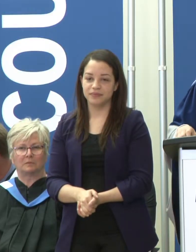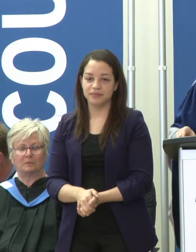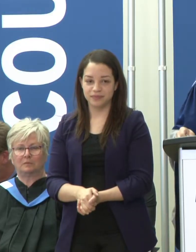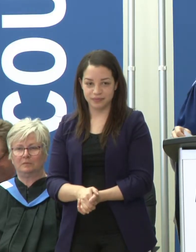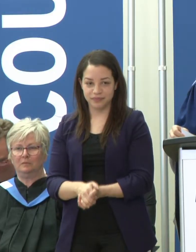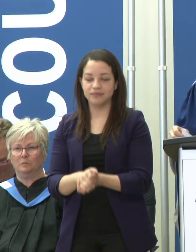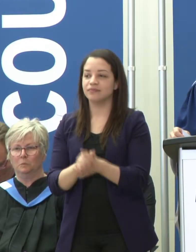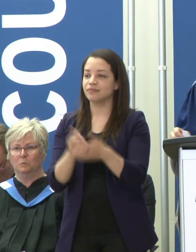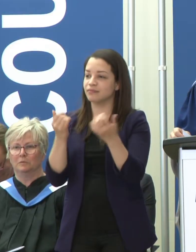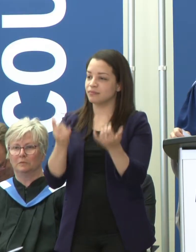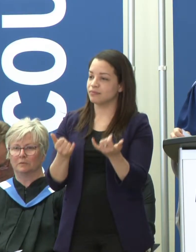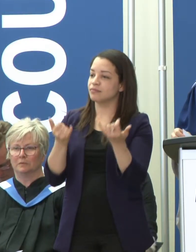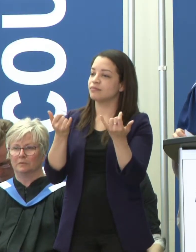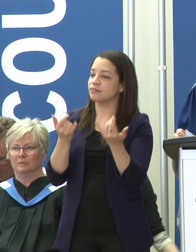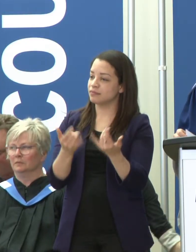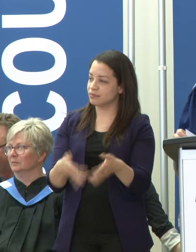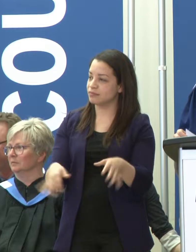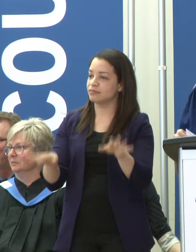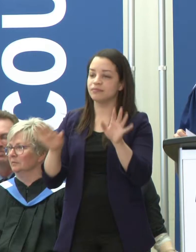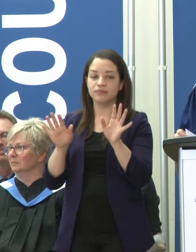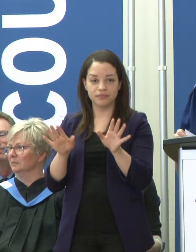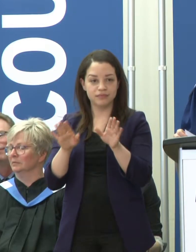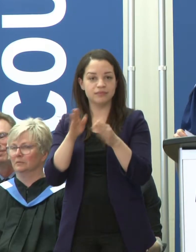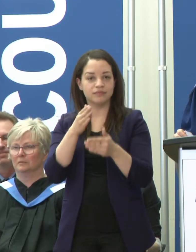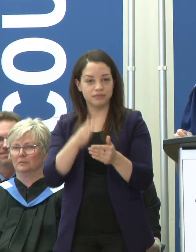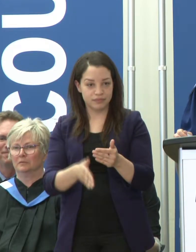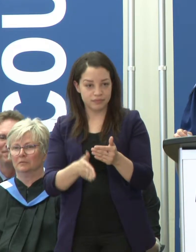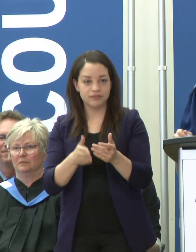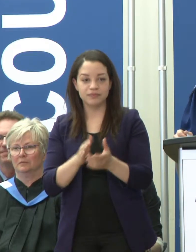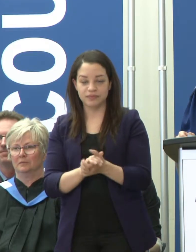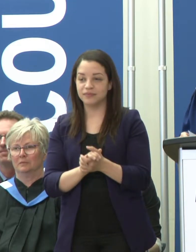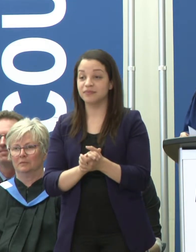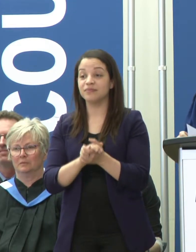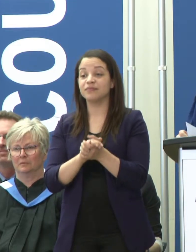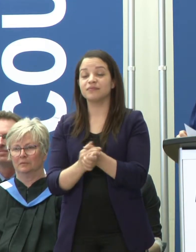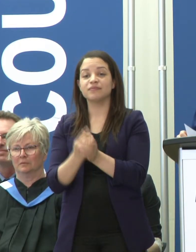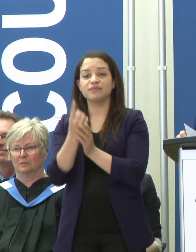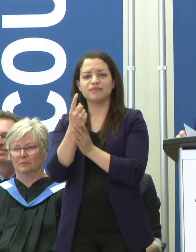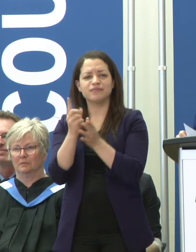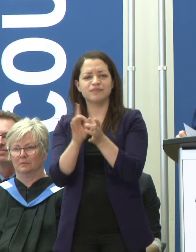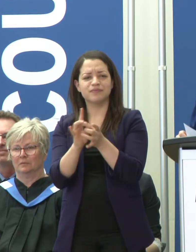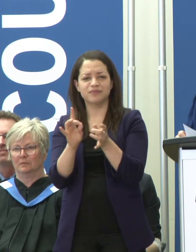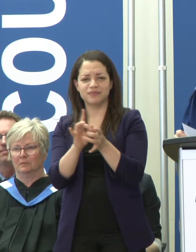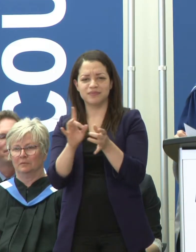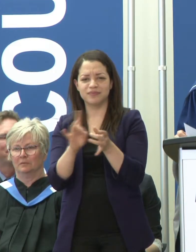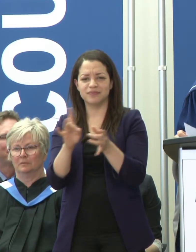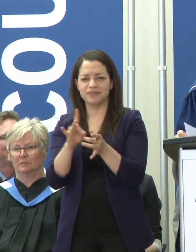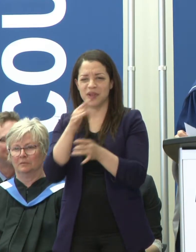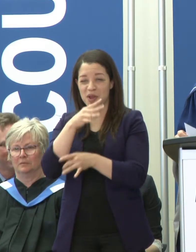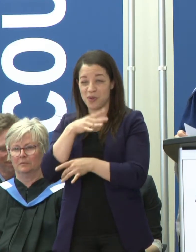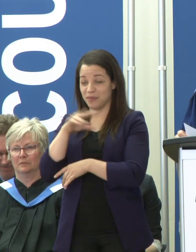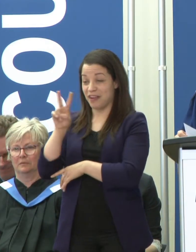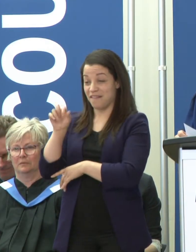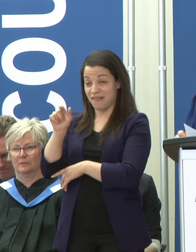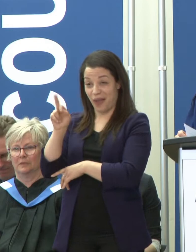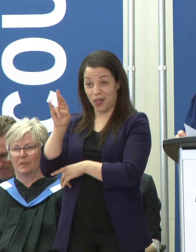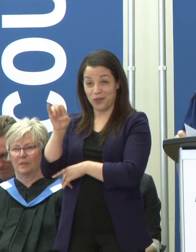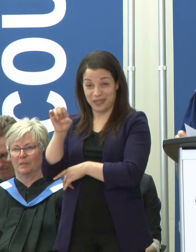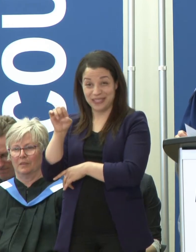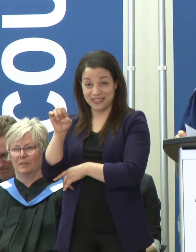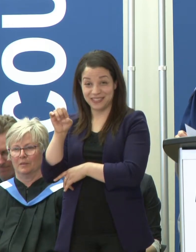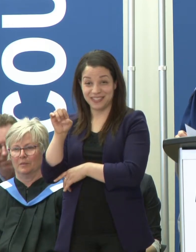So in conclusion, graduates, I want to share with you one other comment that Valerie shared with us on the day that we